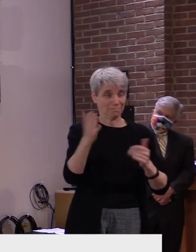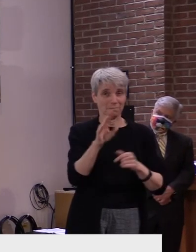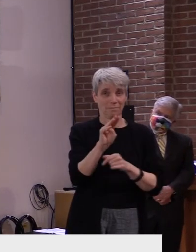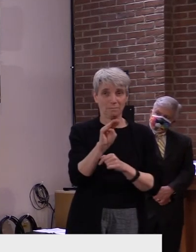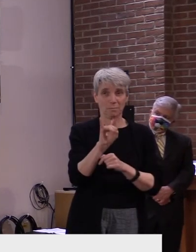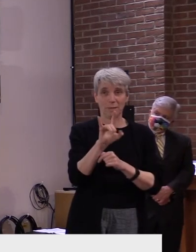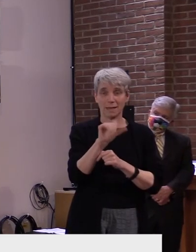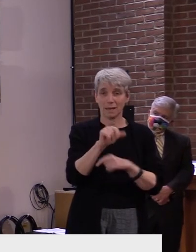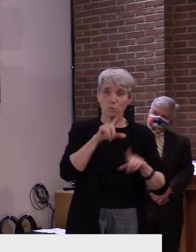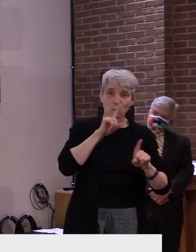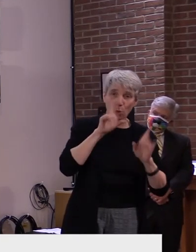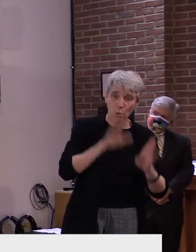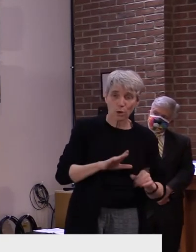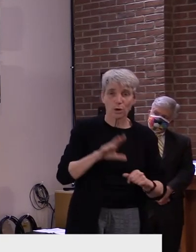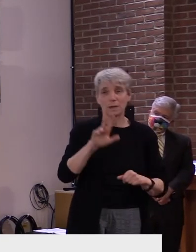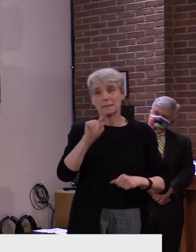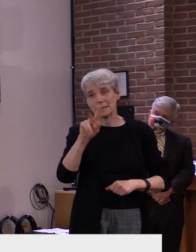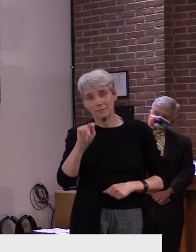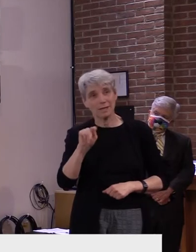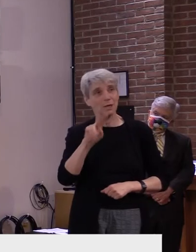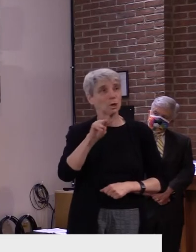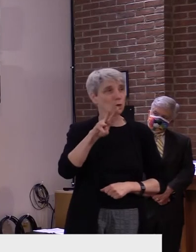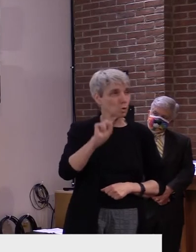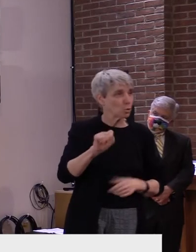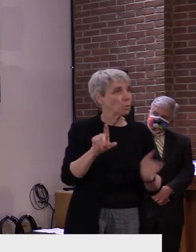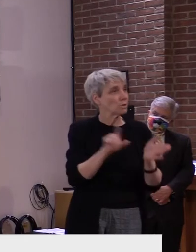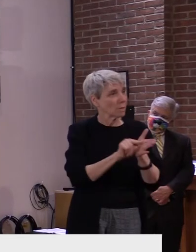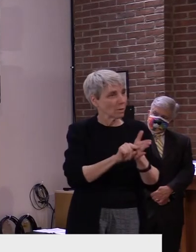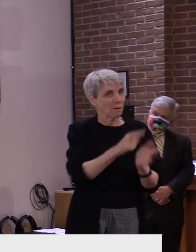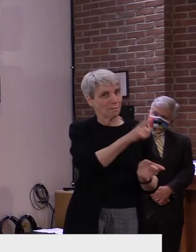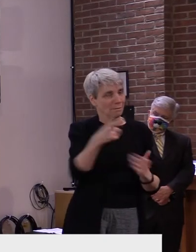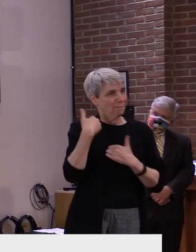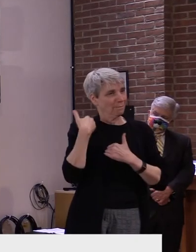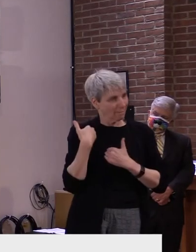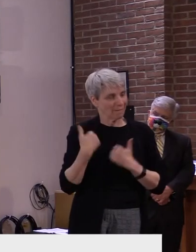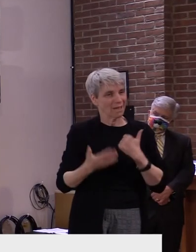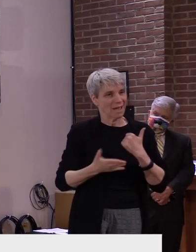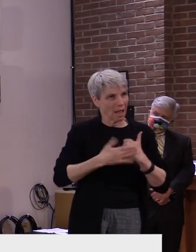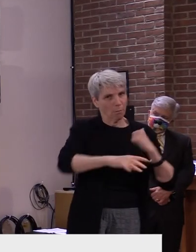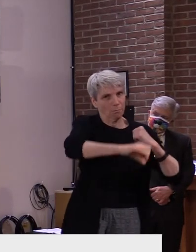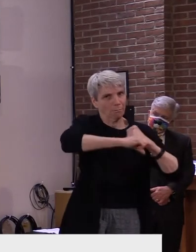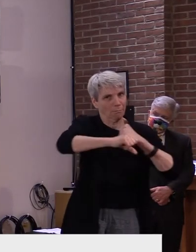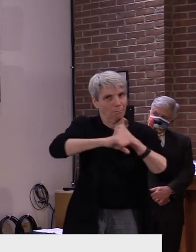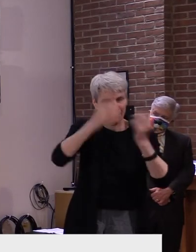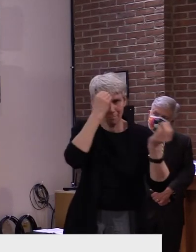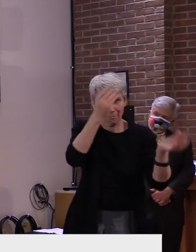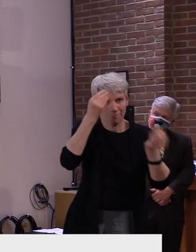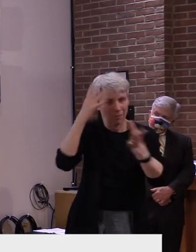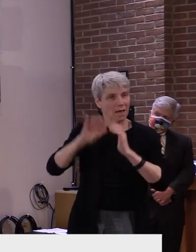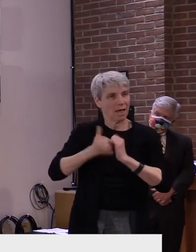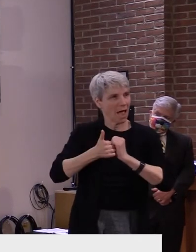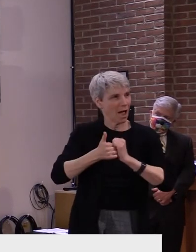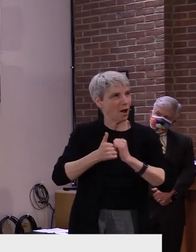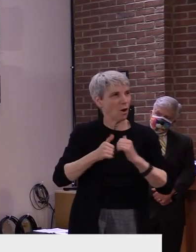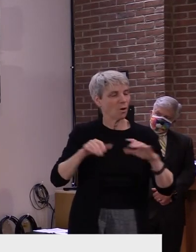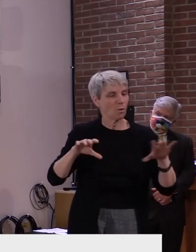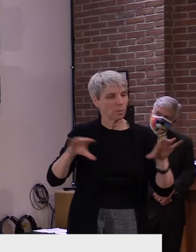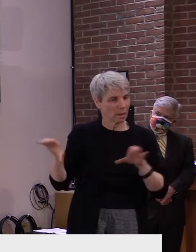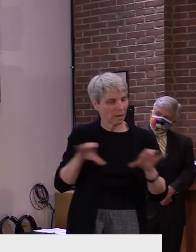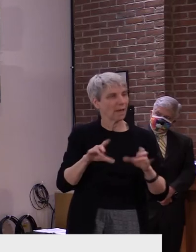you can to get this message out, because this really will make a difference. If we can all come together right now, we can